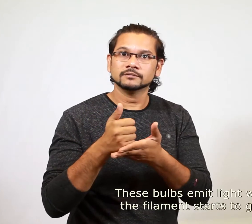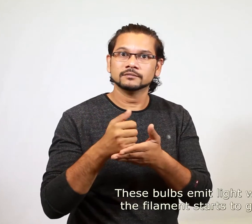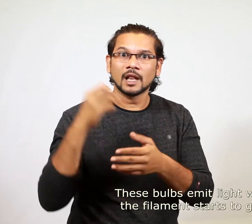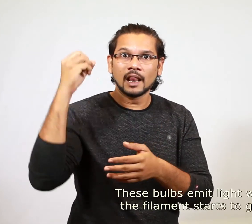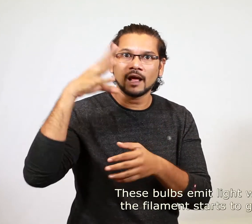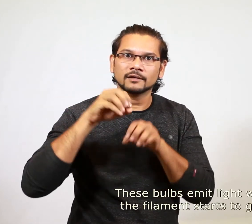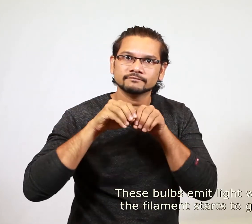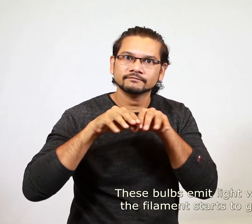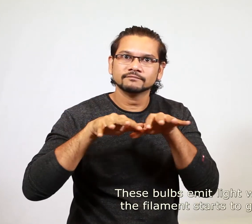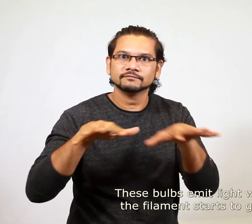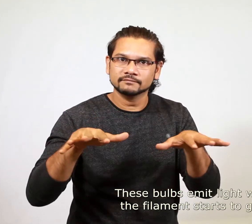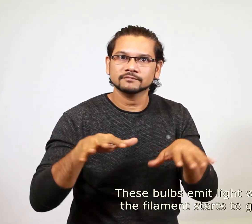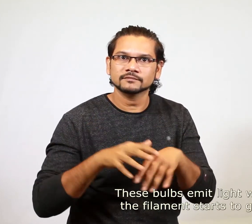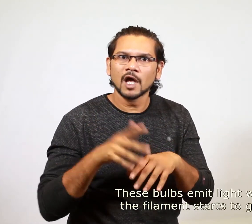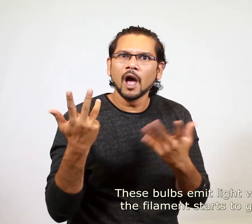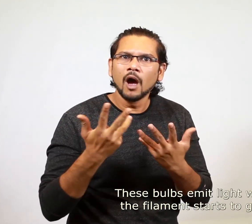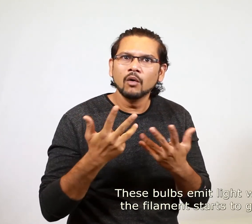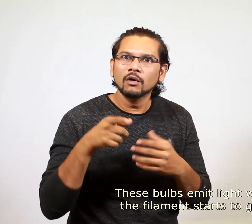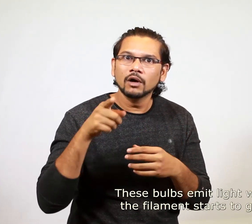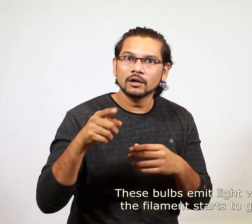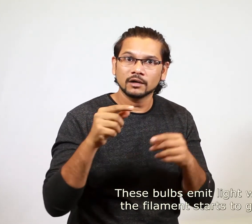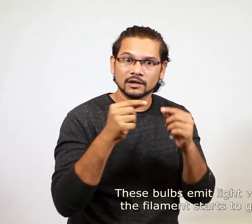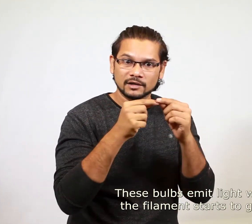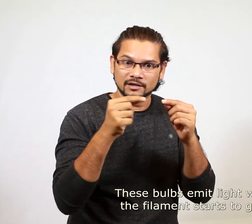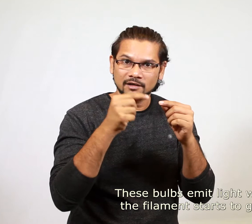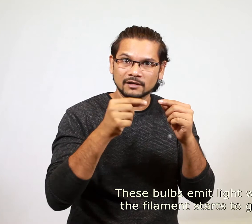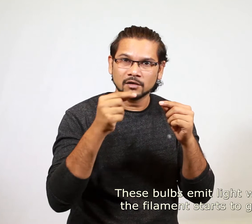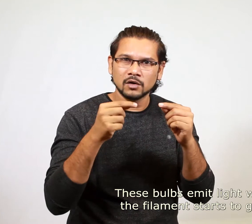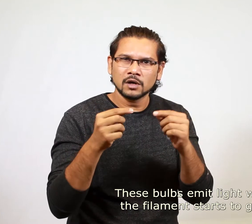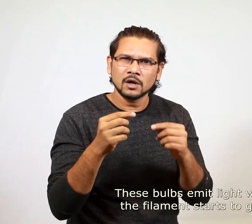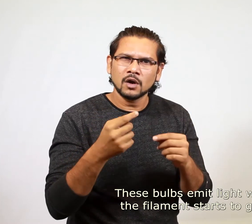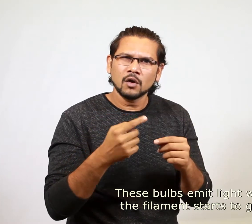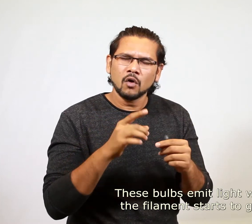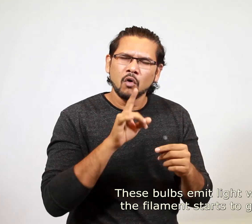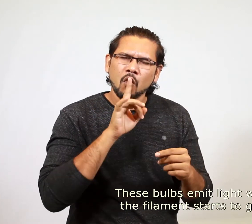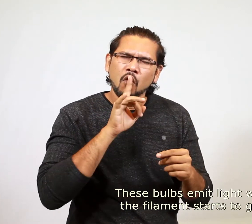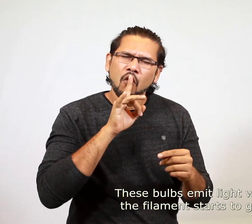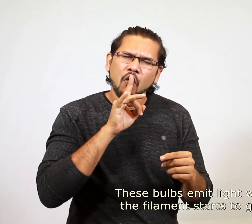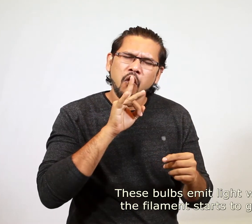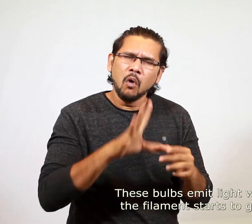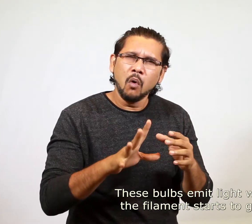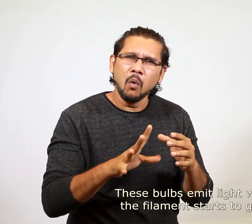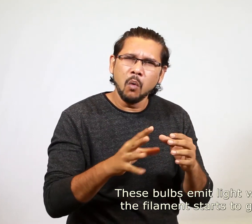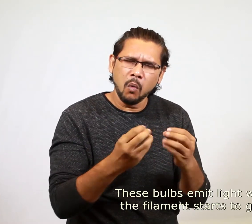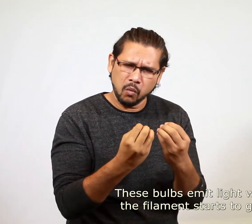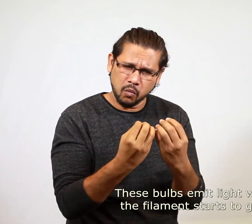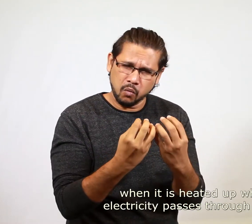These bulbs emit light when the filament starts to glow, when it is heated up, when